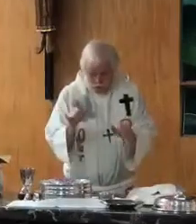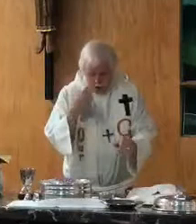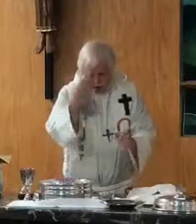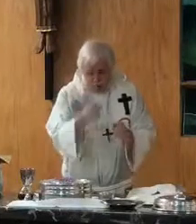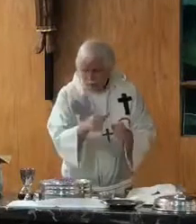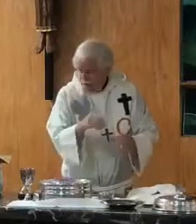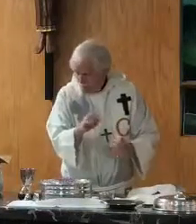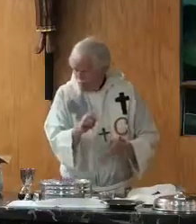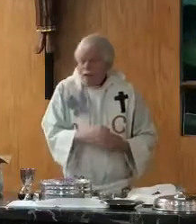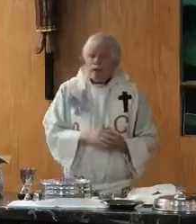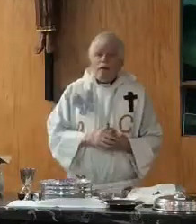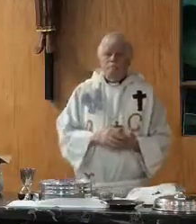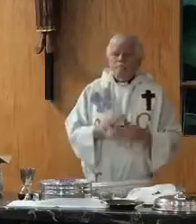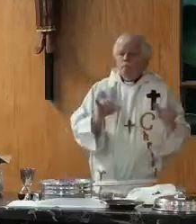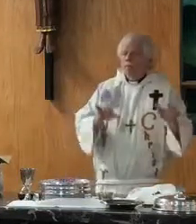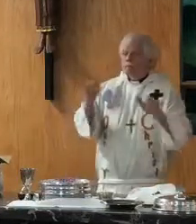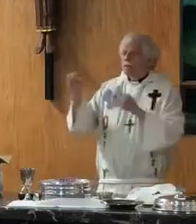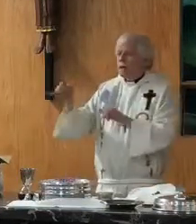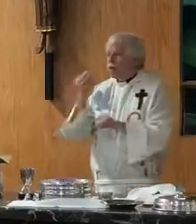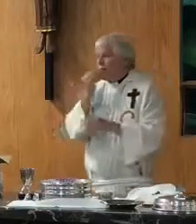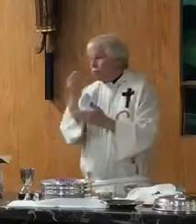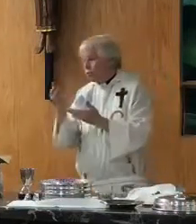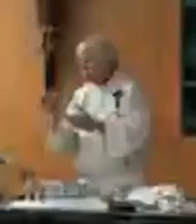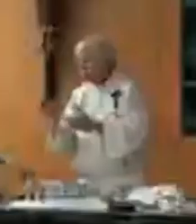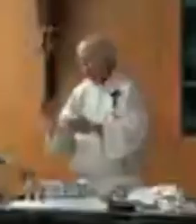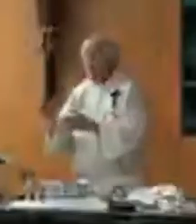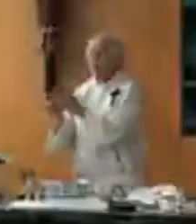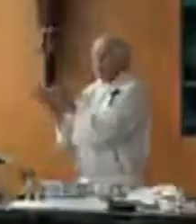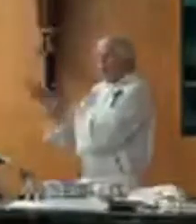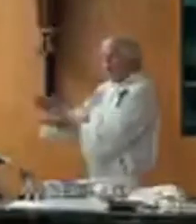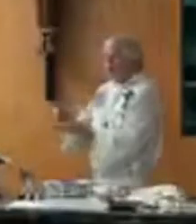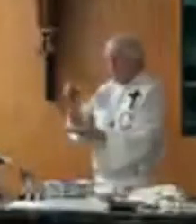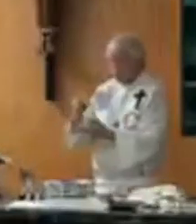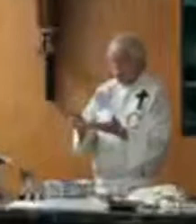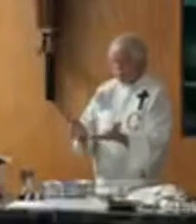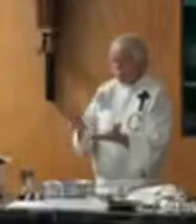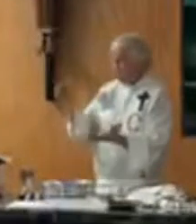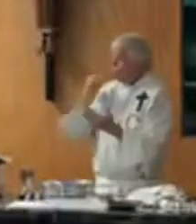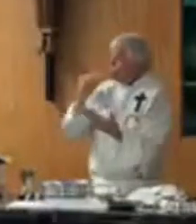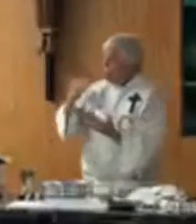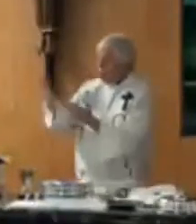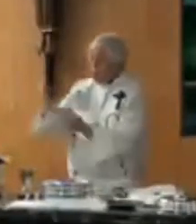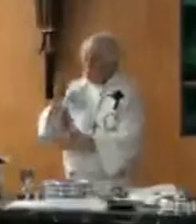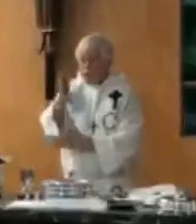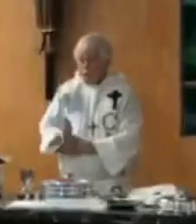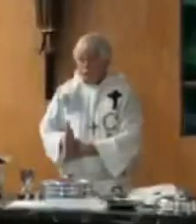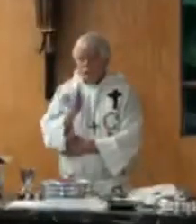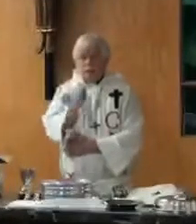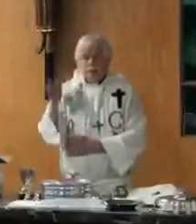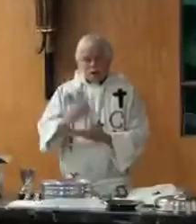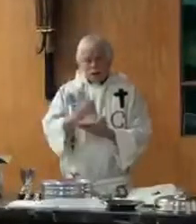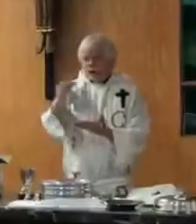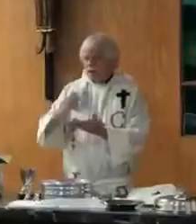for you. Do this to remember me." Same way after supper, Jesus took a cup when he had given